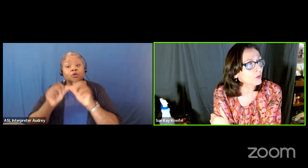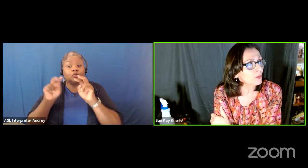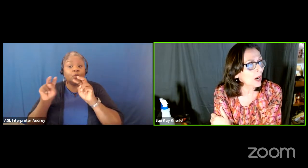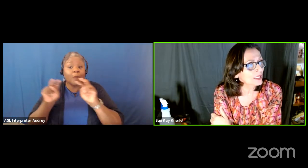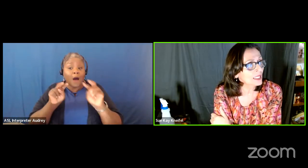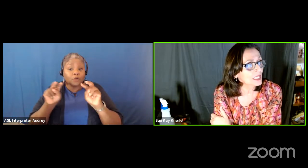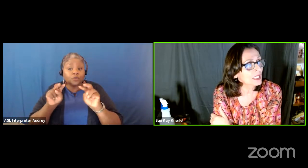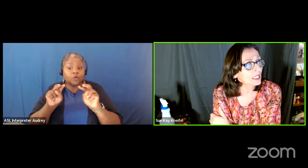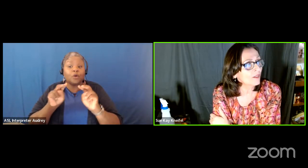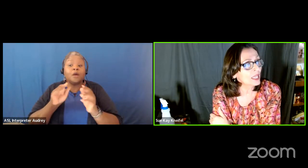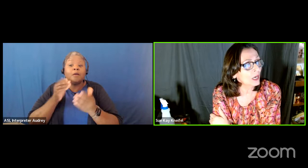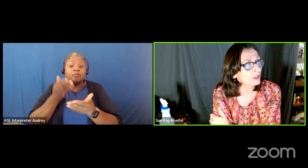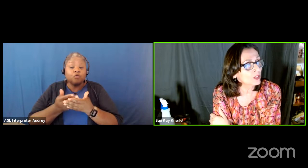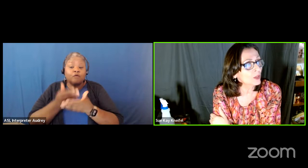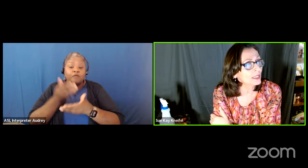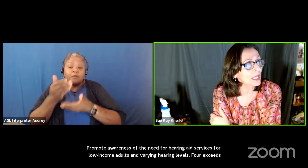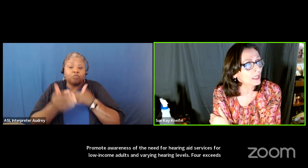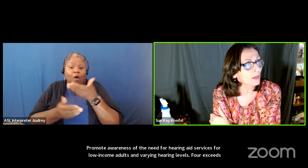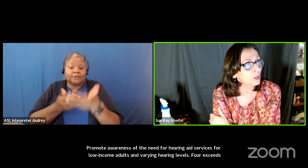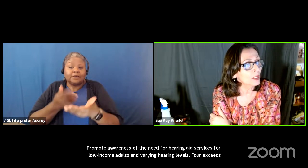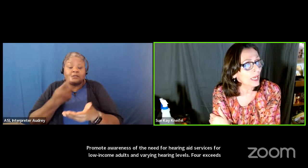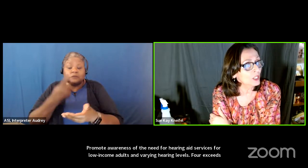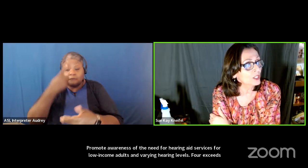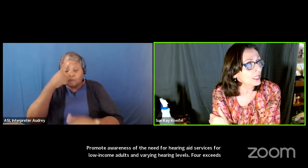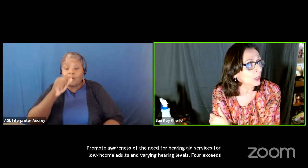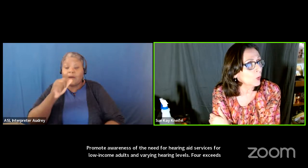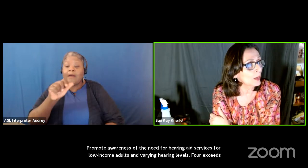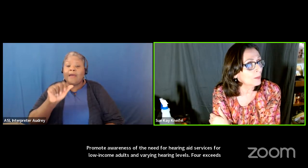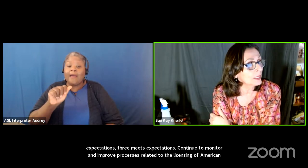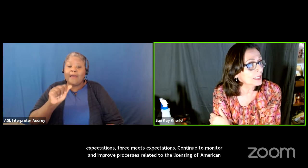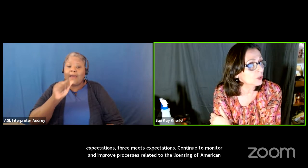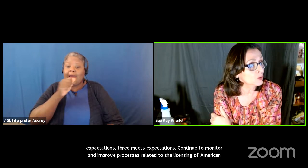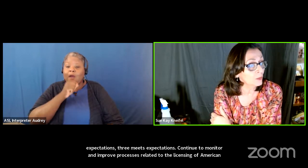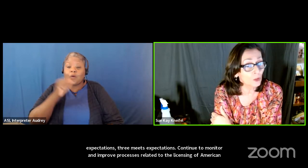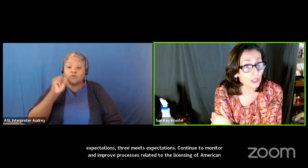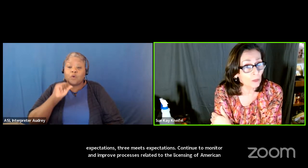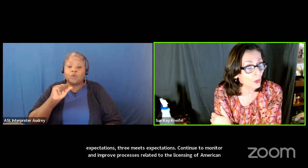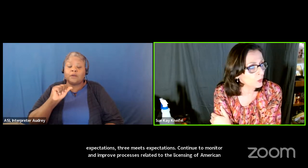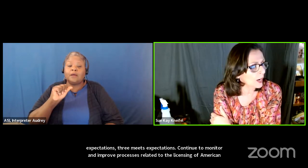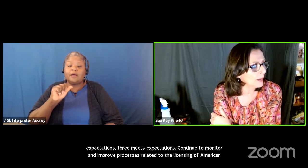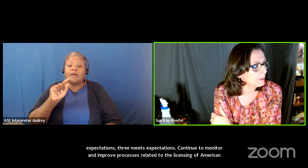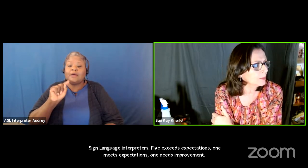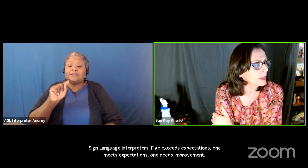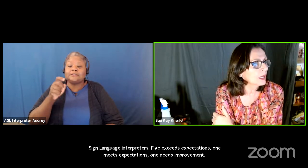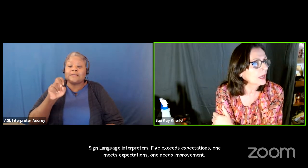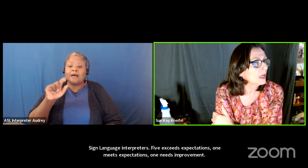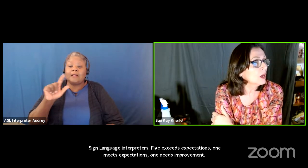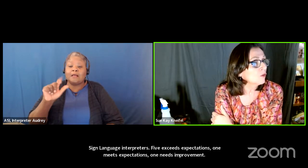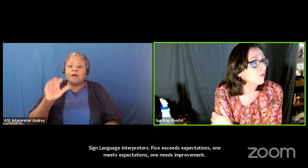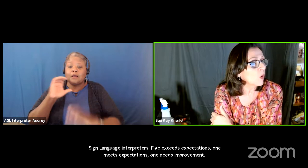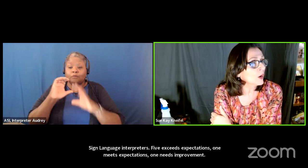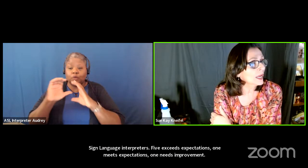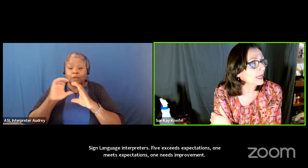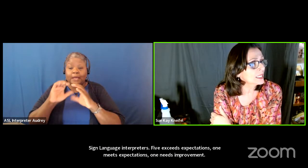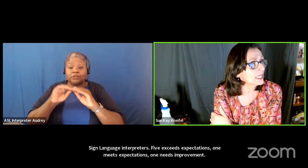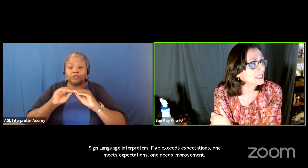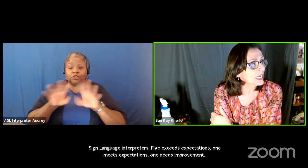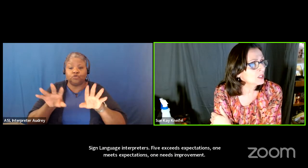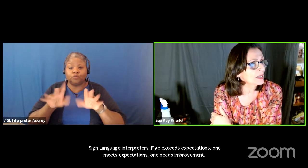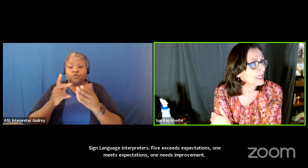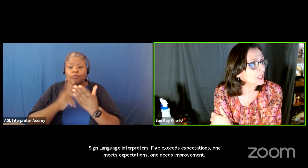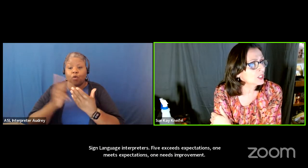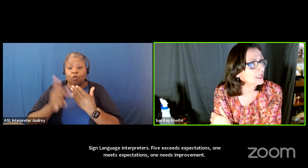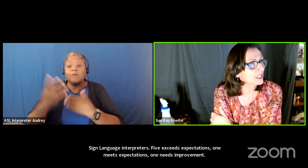and improve processes of the Arizona Telecommunications Equipment Distribution Program. 4,